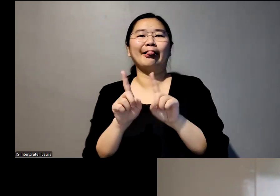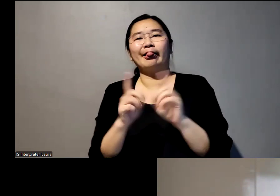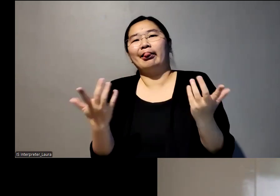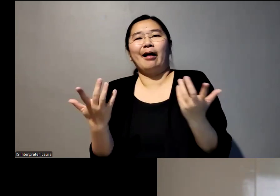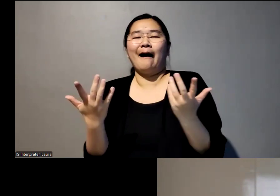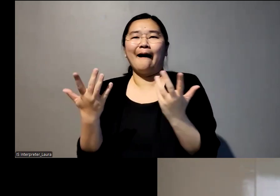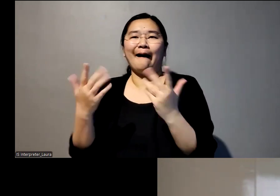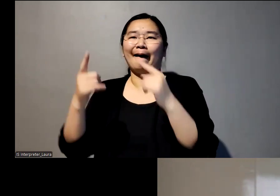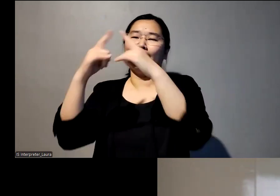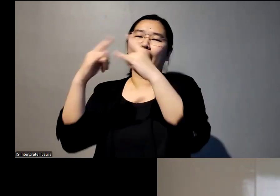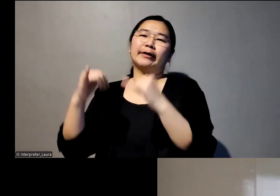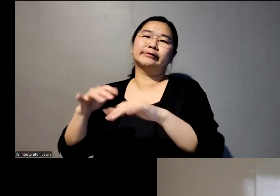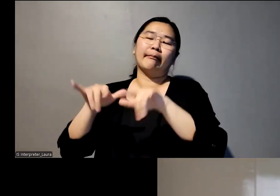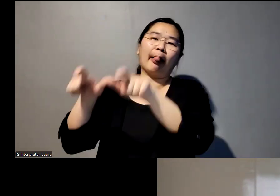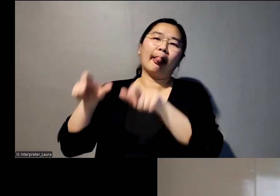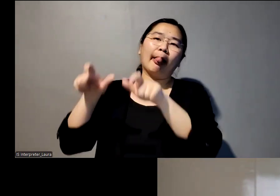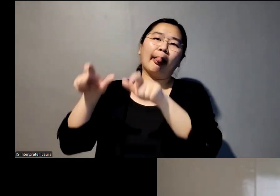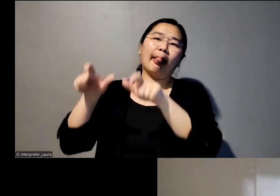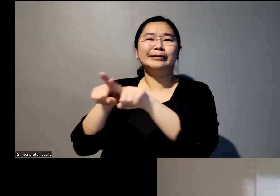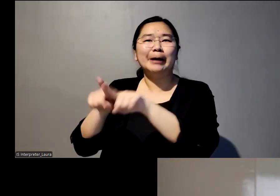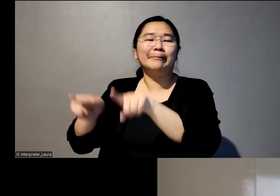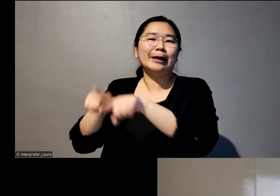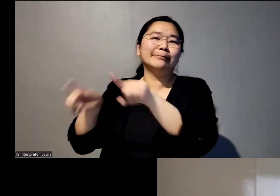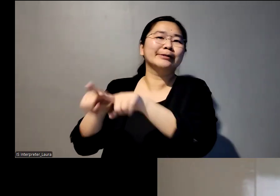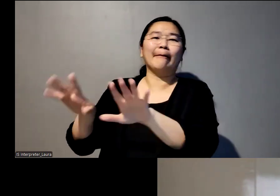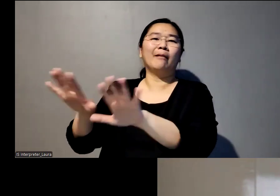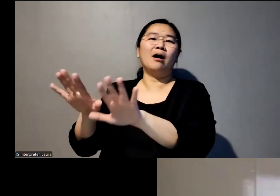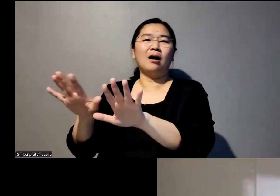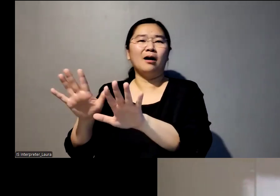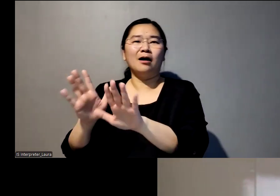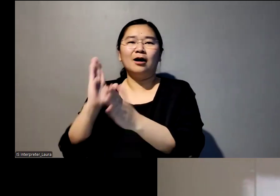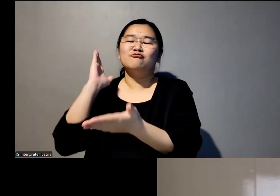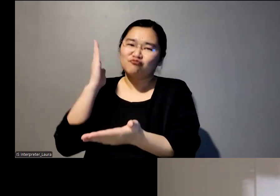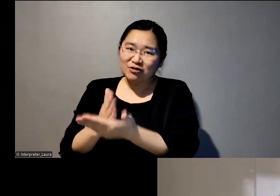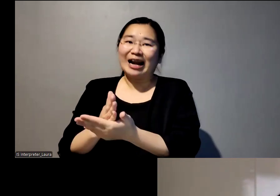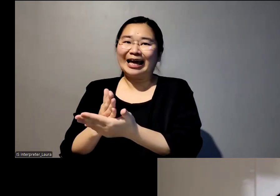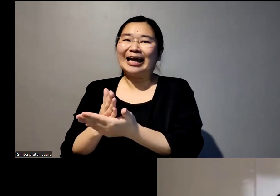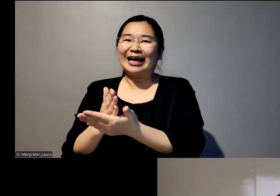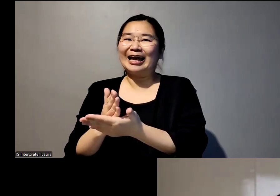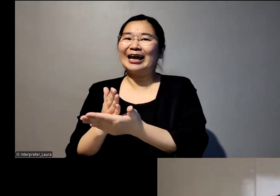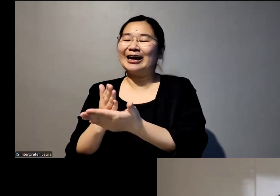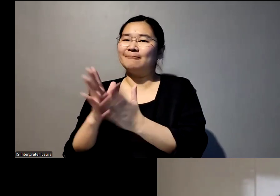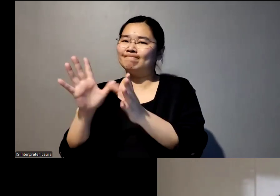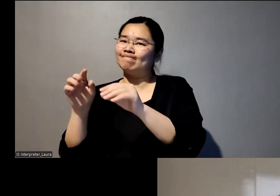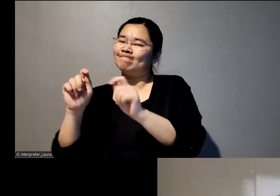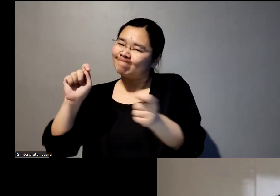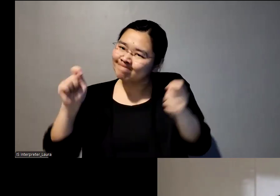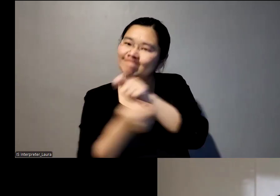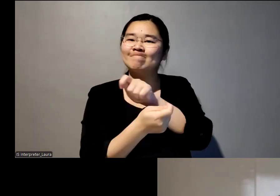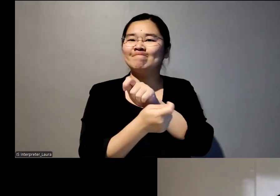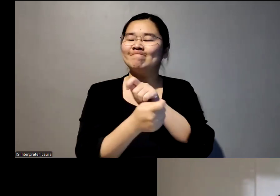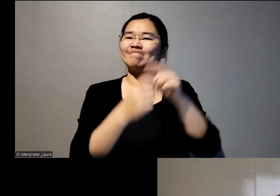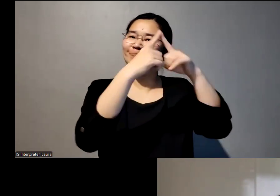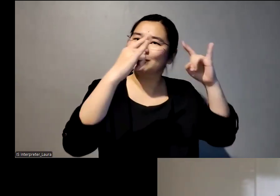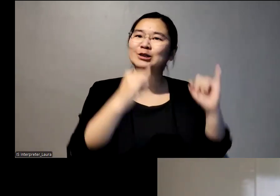And I think one of the also important things which came up there and which is not unique to, sadly,